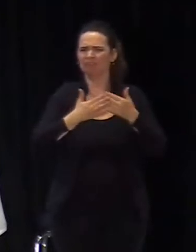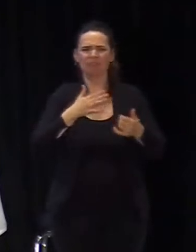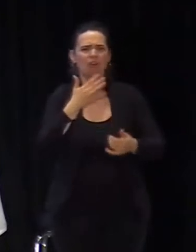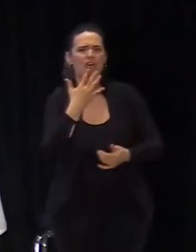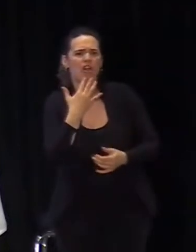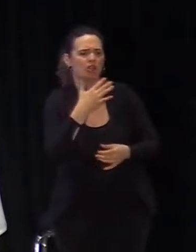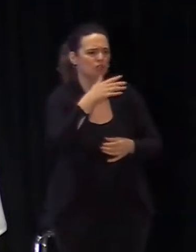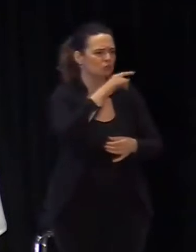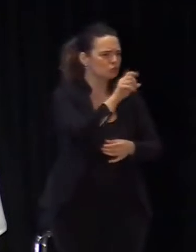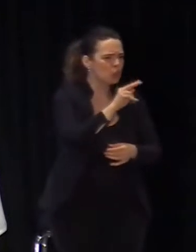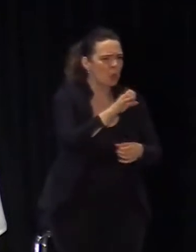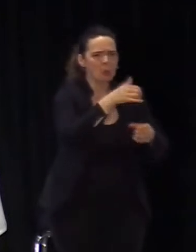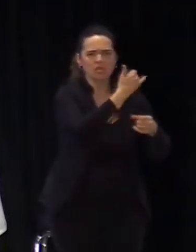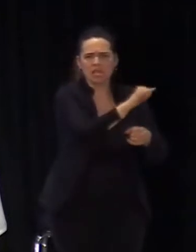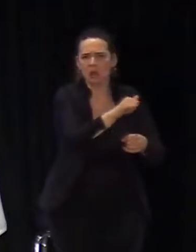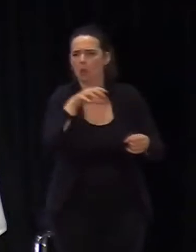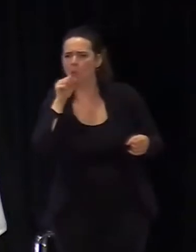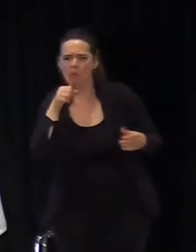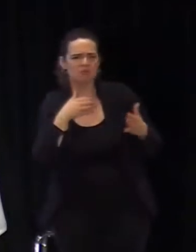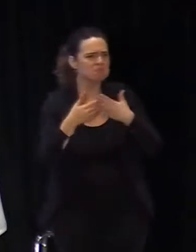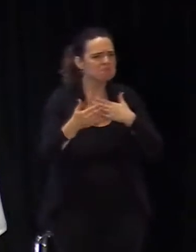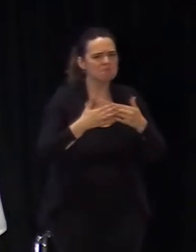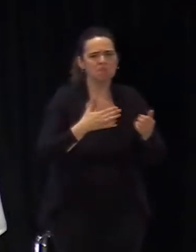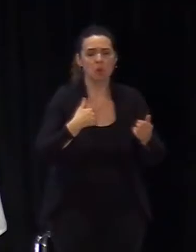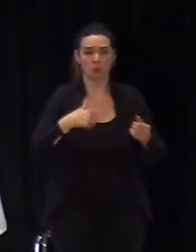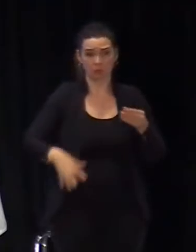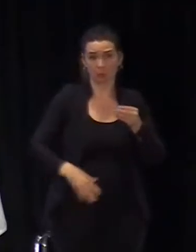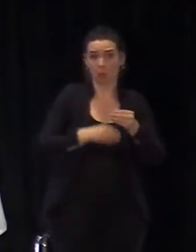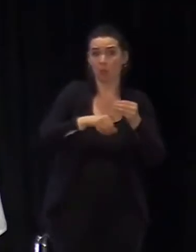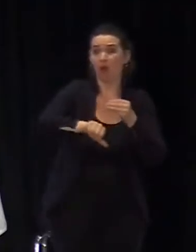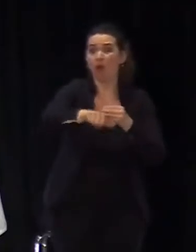yellow and orange zones were getting tested as well. So when you look at